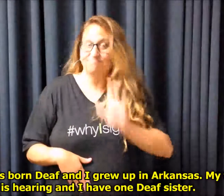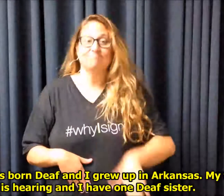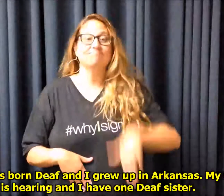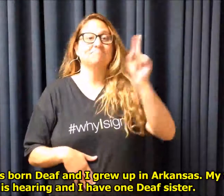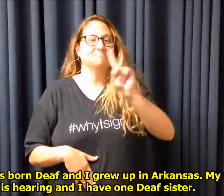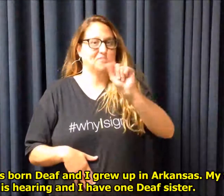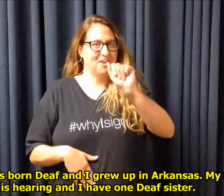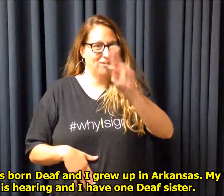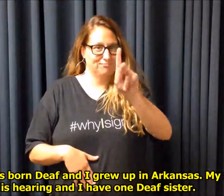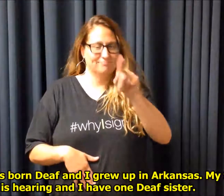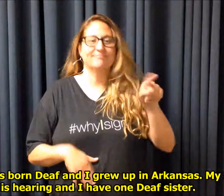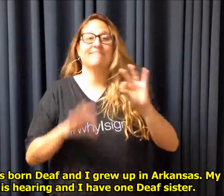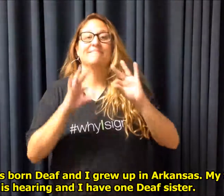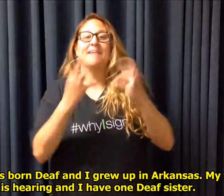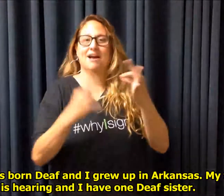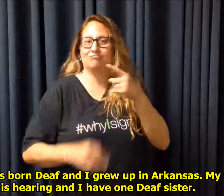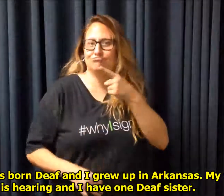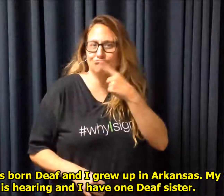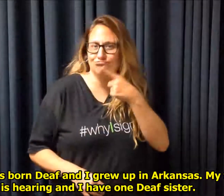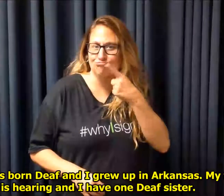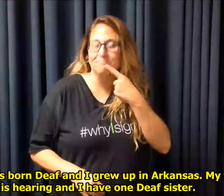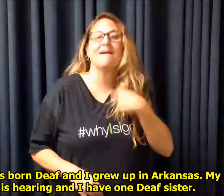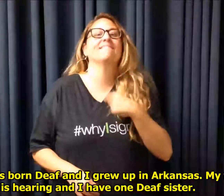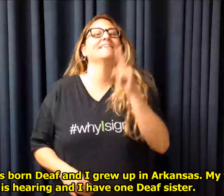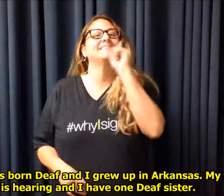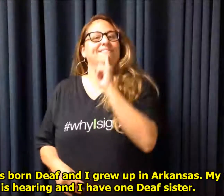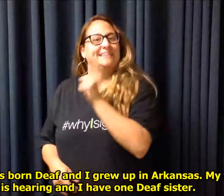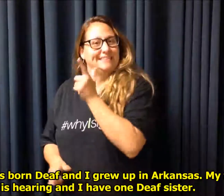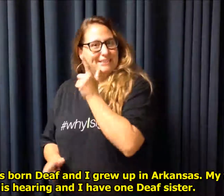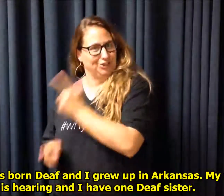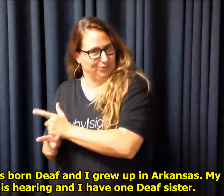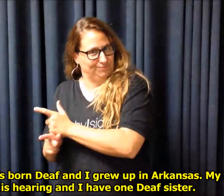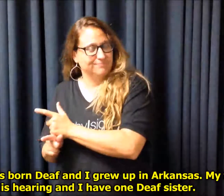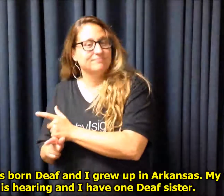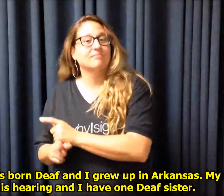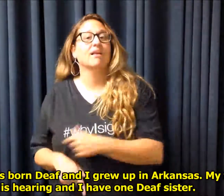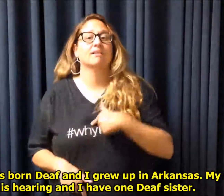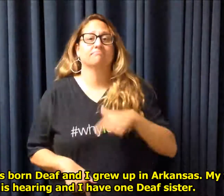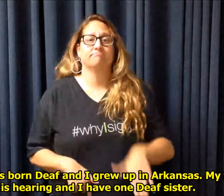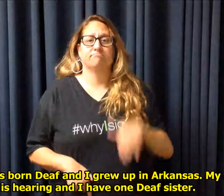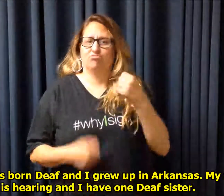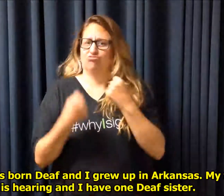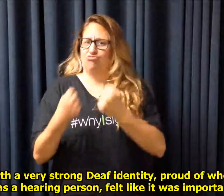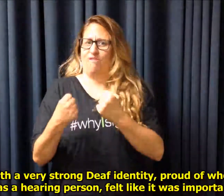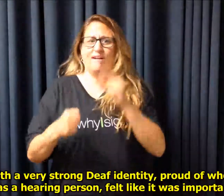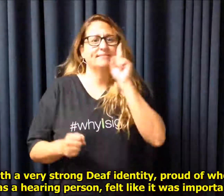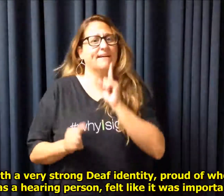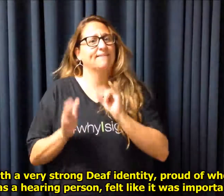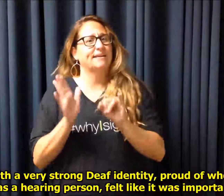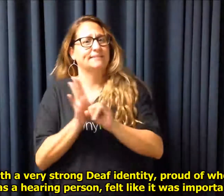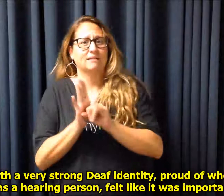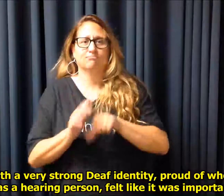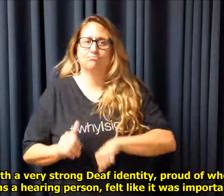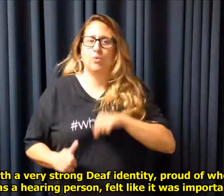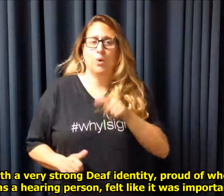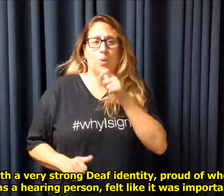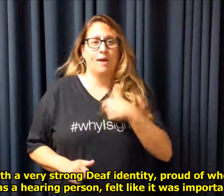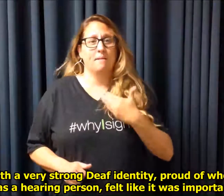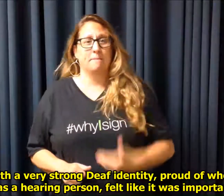I was born deaf and I grew up in Arkansas. My family is hearing and I have one deaf sister. I grew up with a very strong deaf